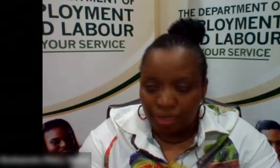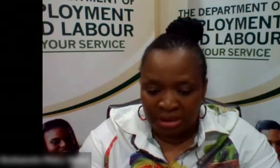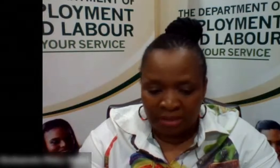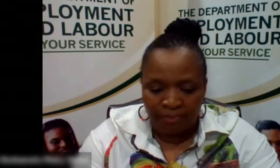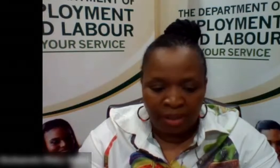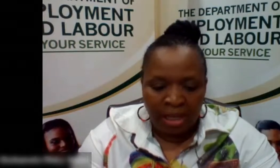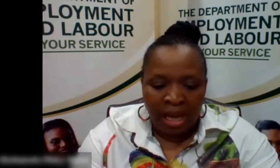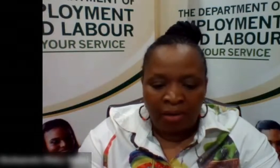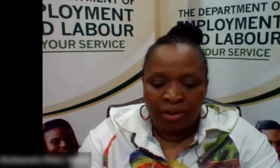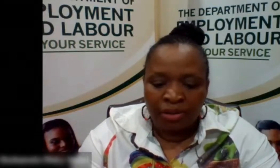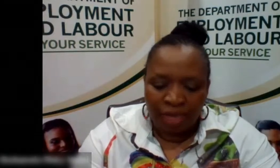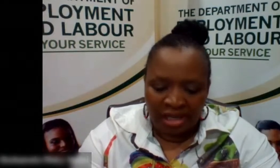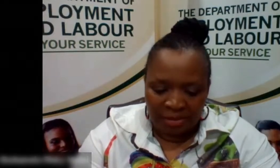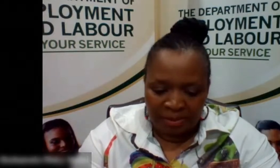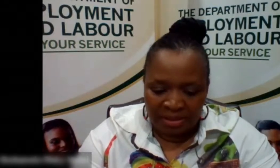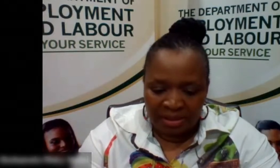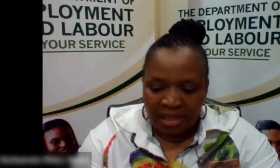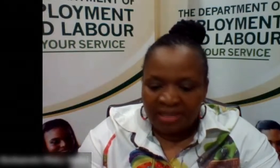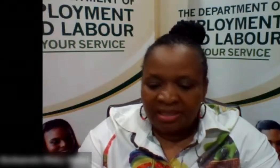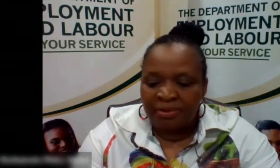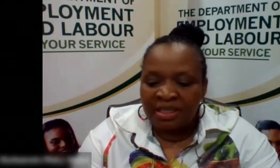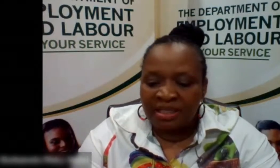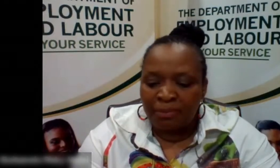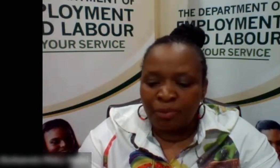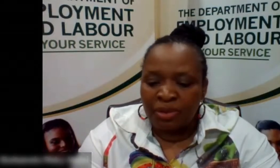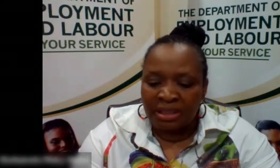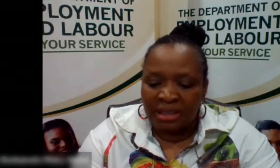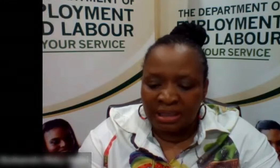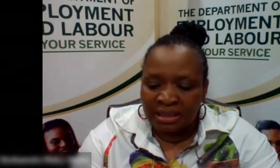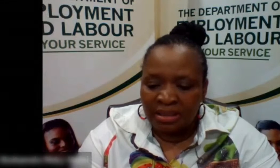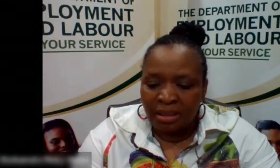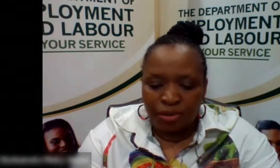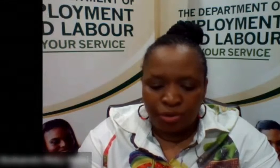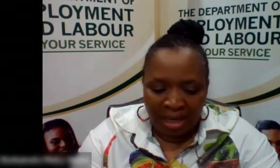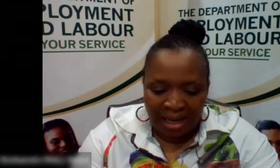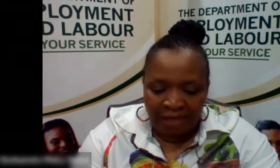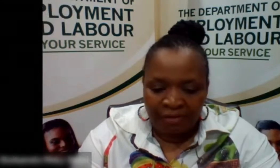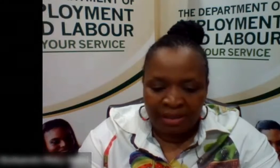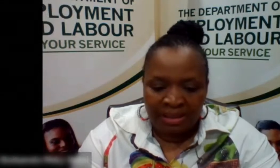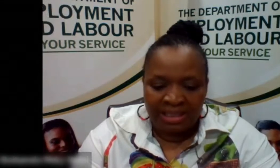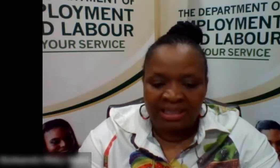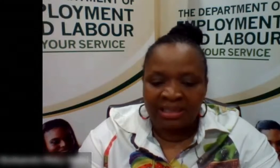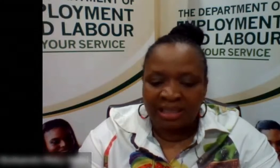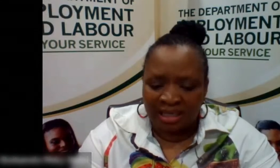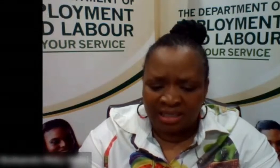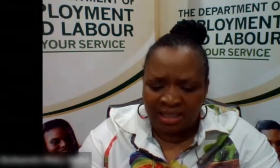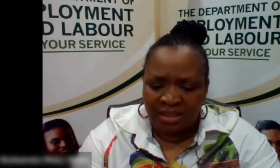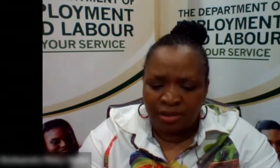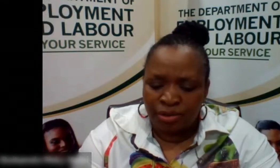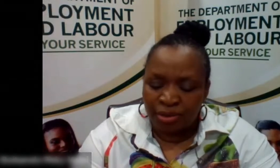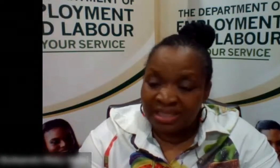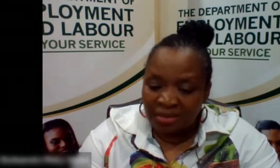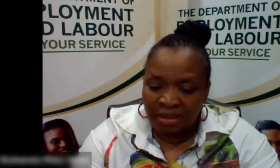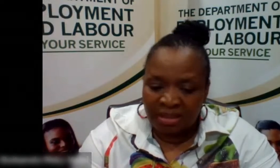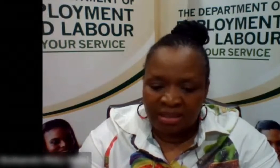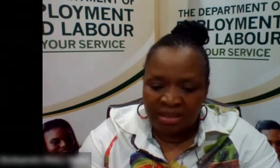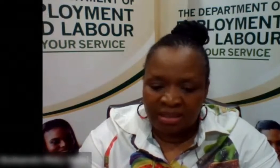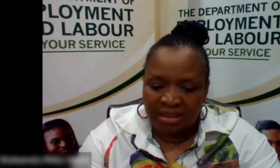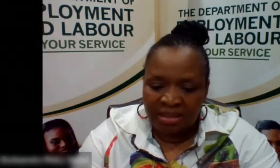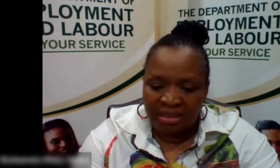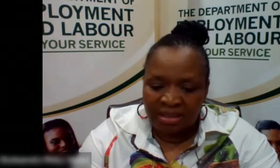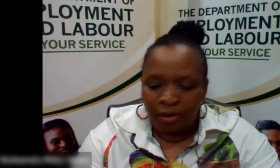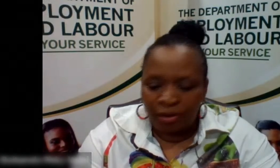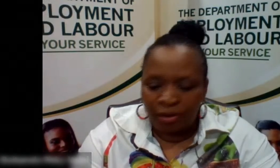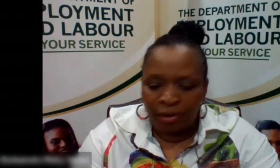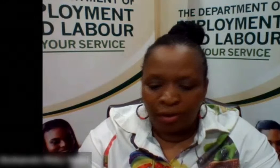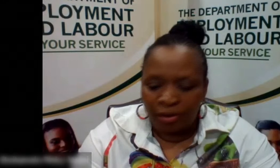to it. According to experts, substance abuse leads to a life disinterested into intimacy,